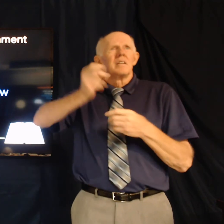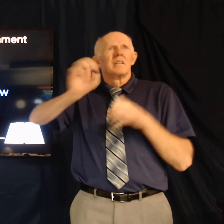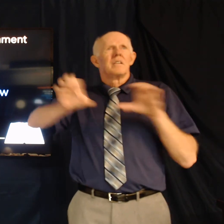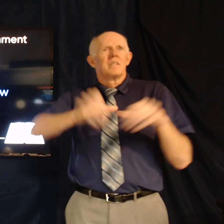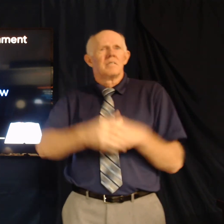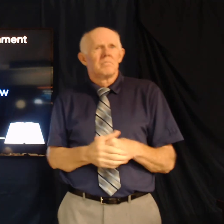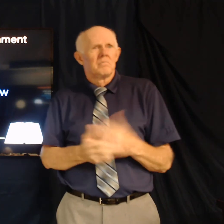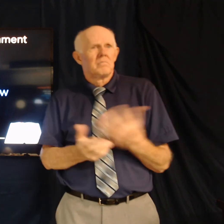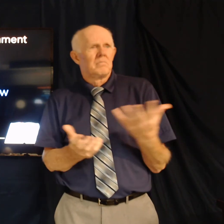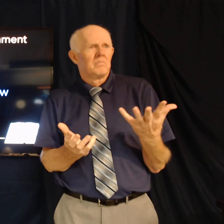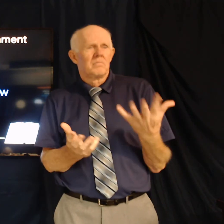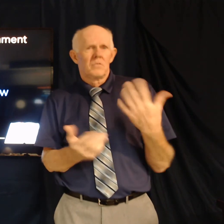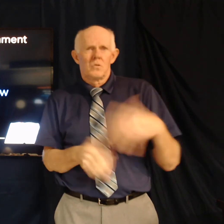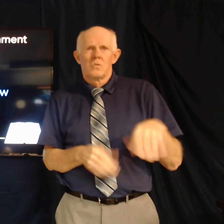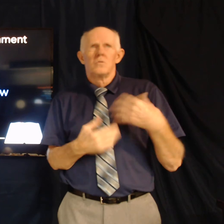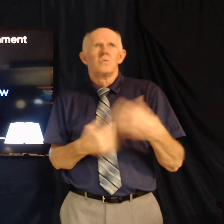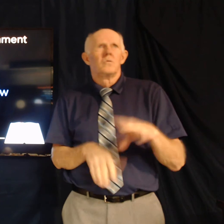No person told the Lord how to do the things he did.